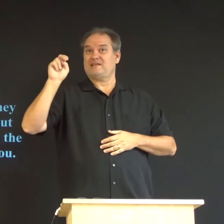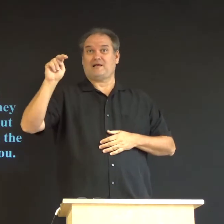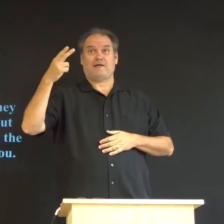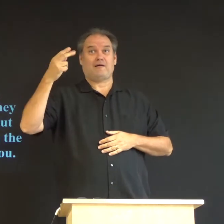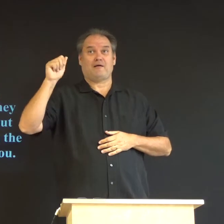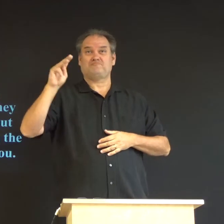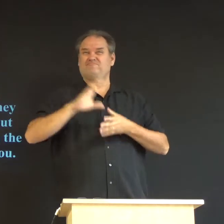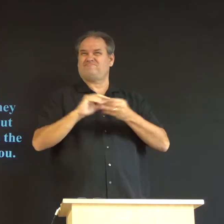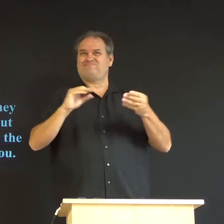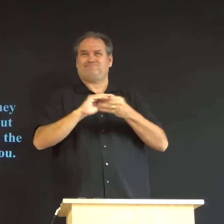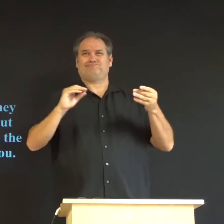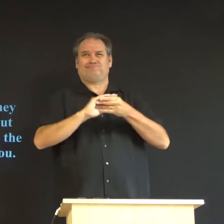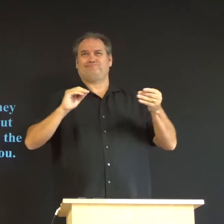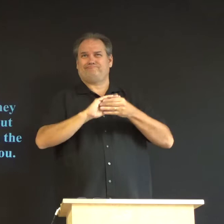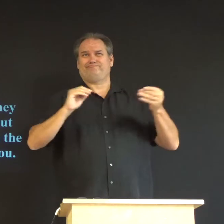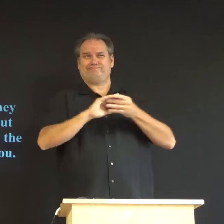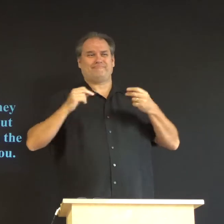group. Atheists, they're a religious group.